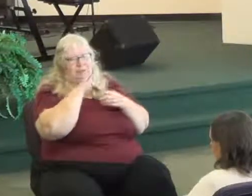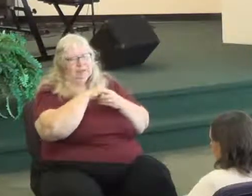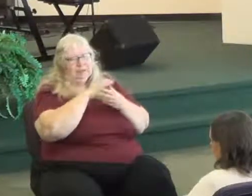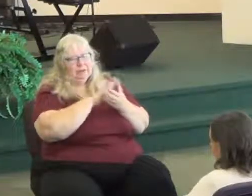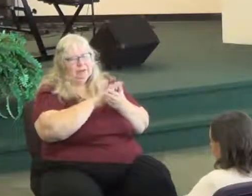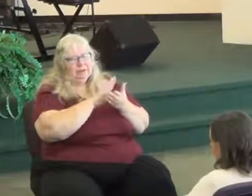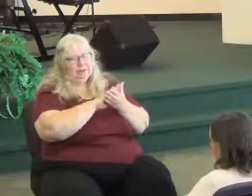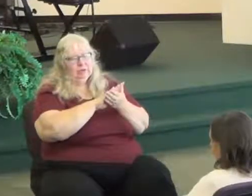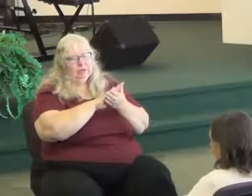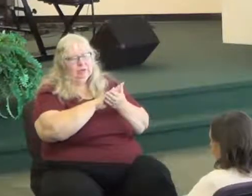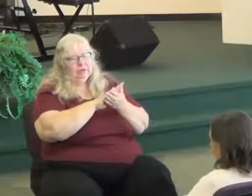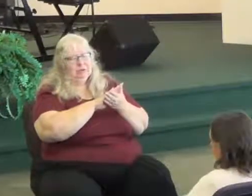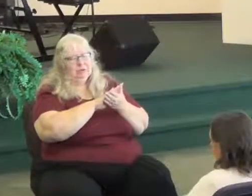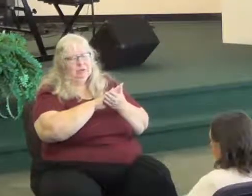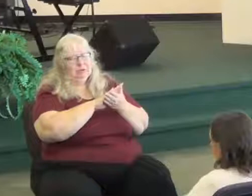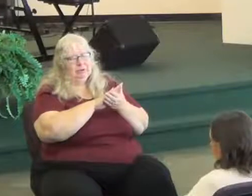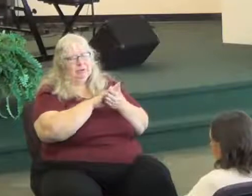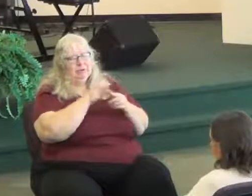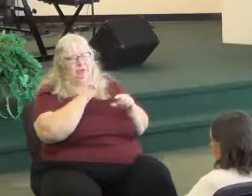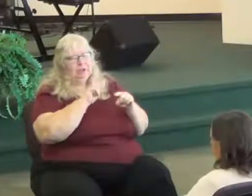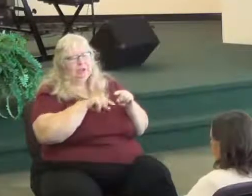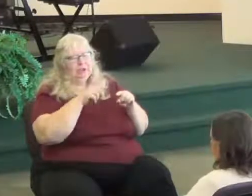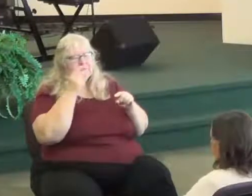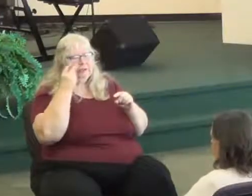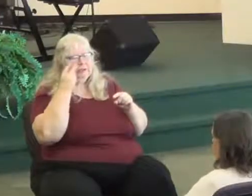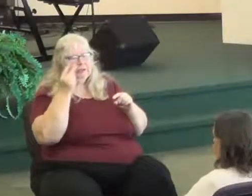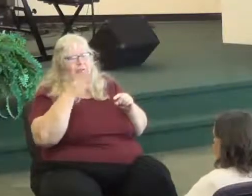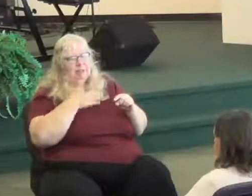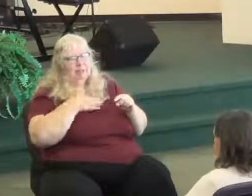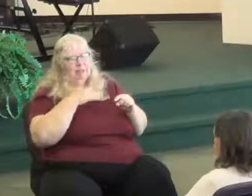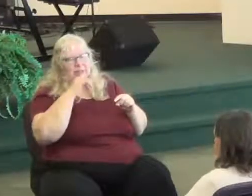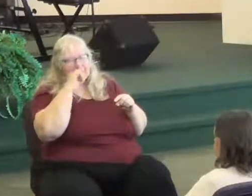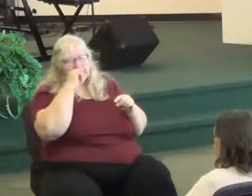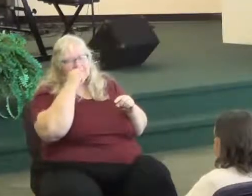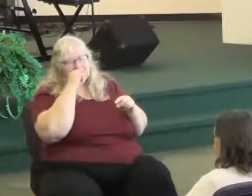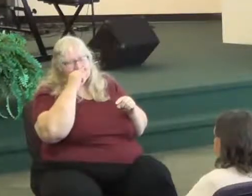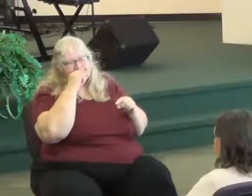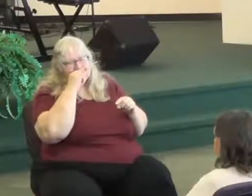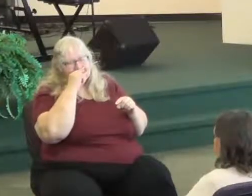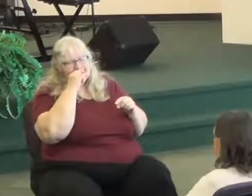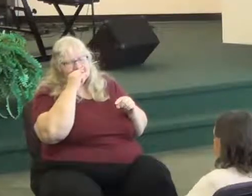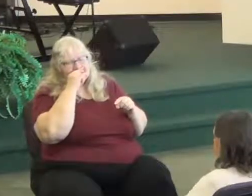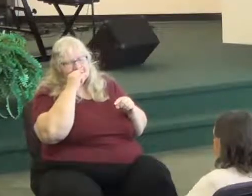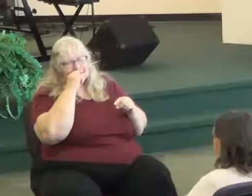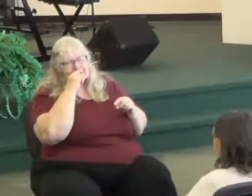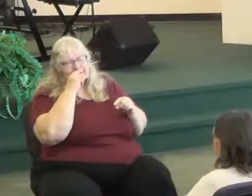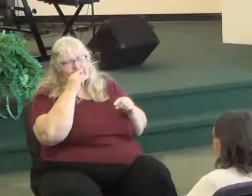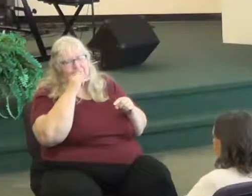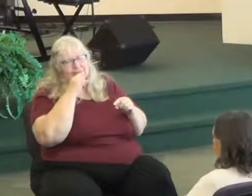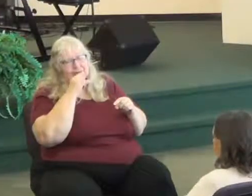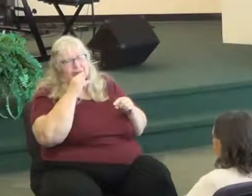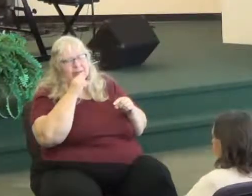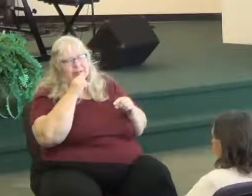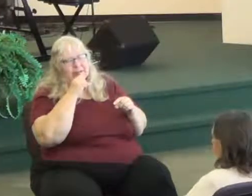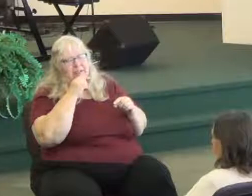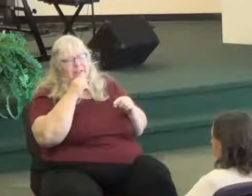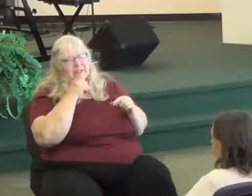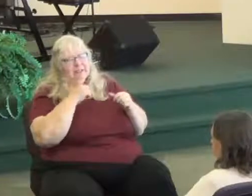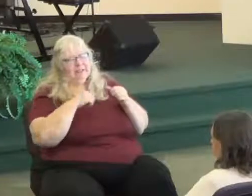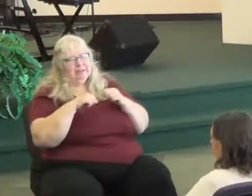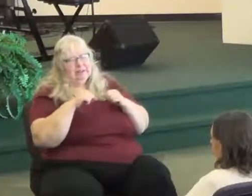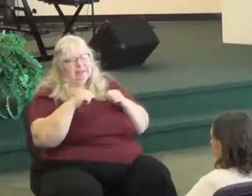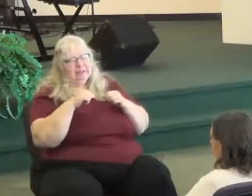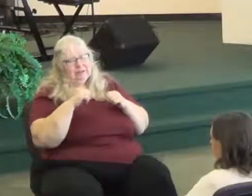I wasn't able to go see my kids' activities. So we kind of thought, hey, this is a good time to transition, because I want to be a part of my kids' lives more.